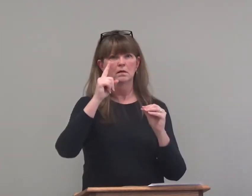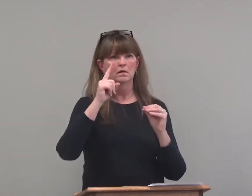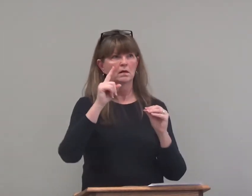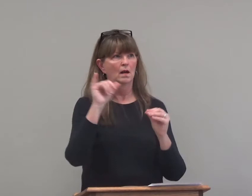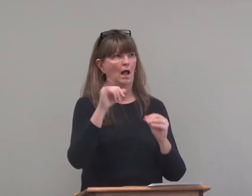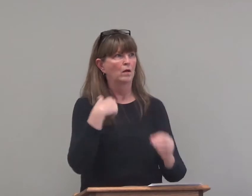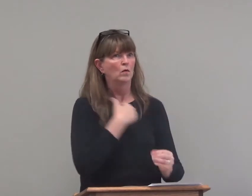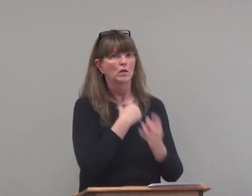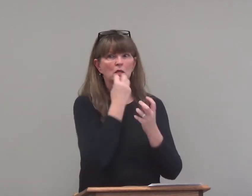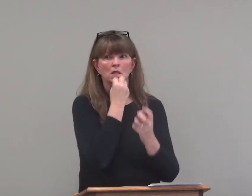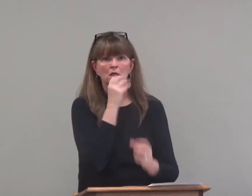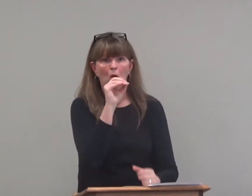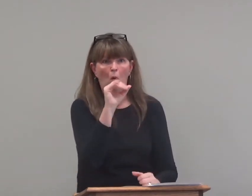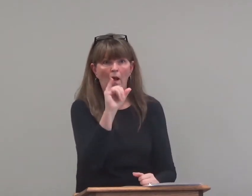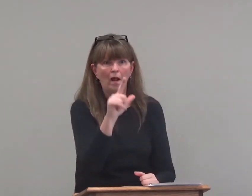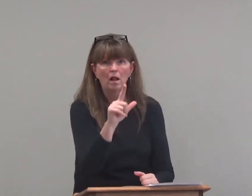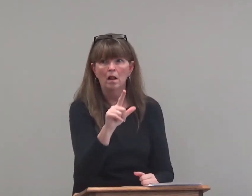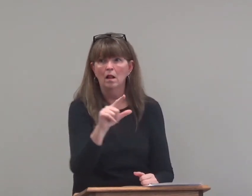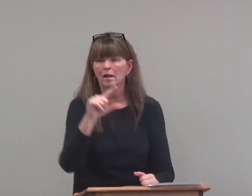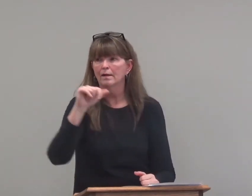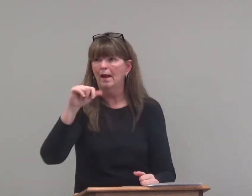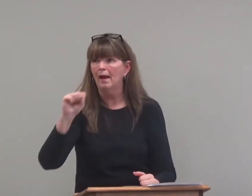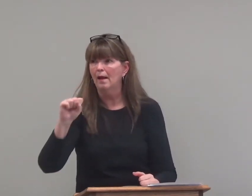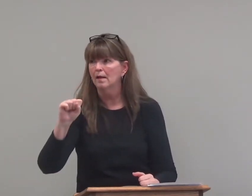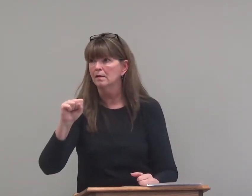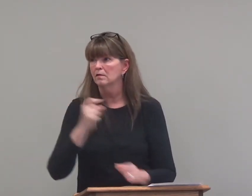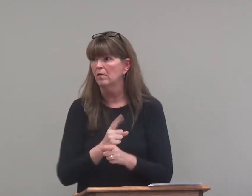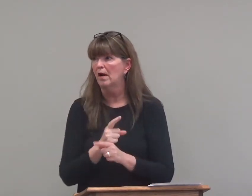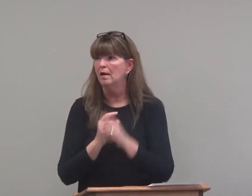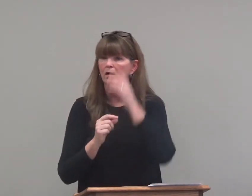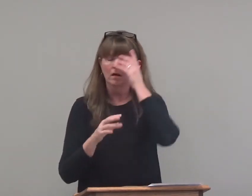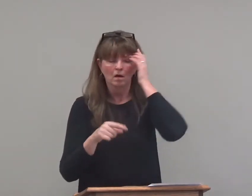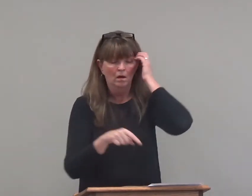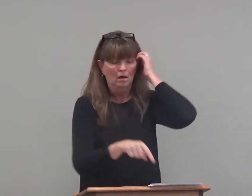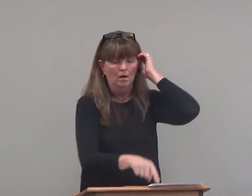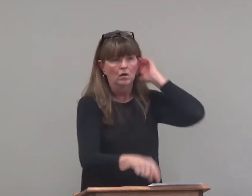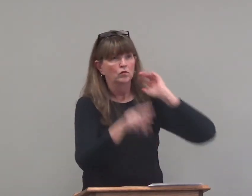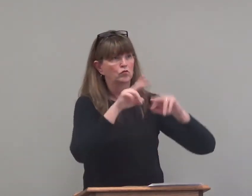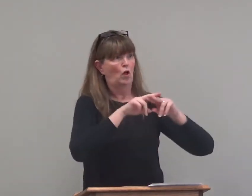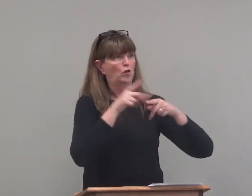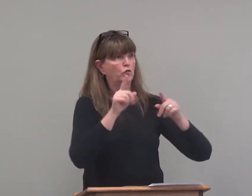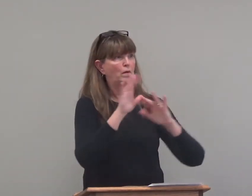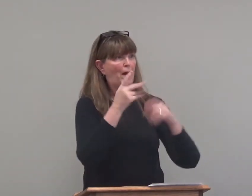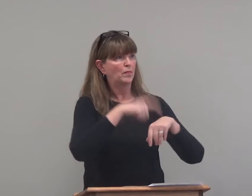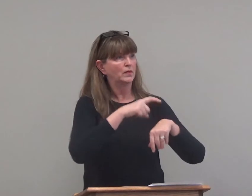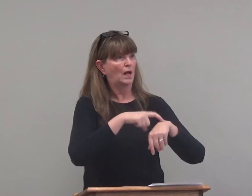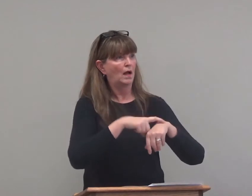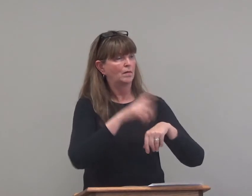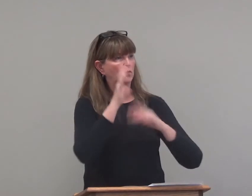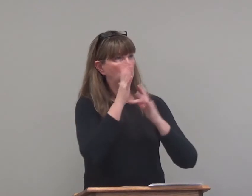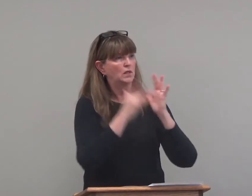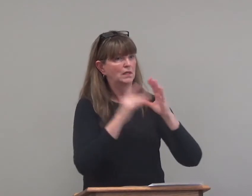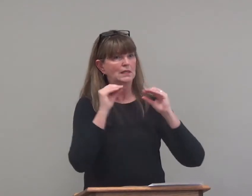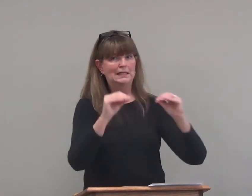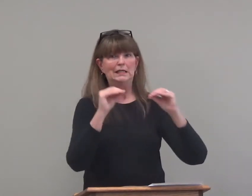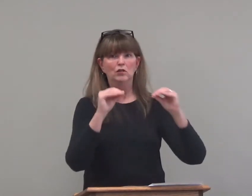was really as precious as oil and gas is today. During biblical